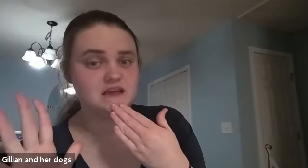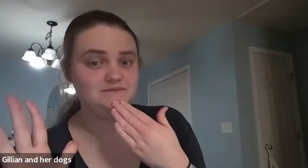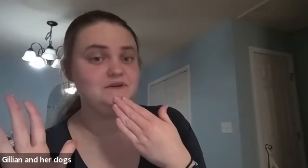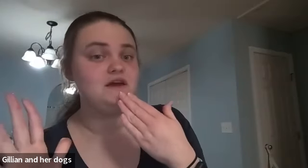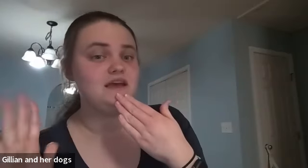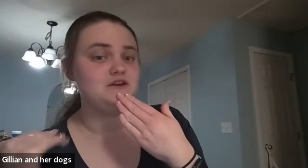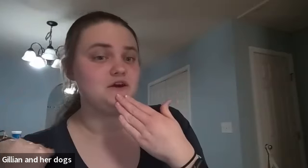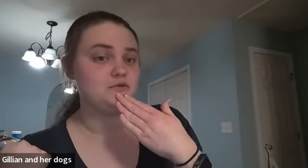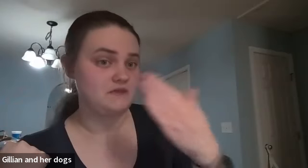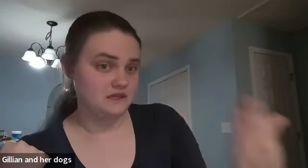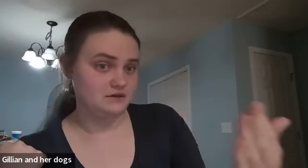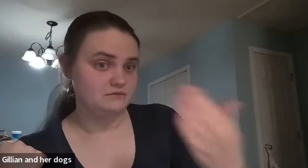saying, and you go thank you.